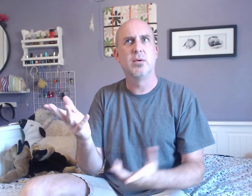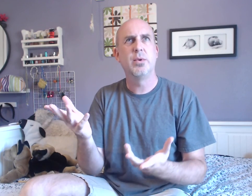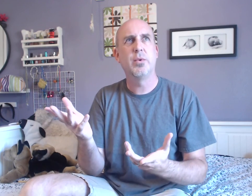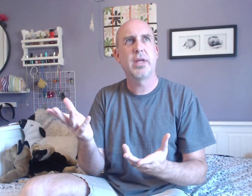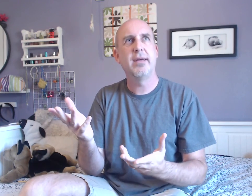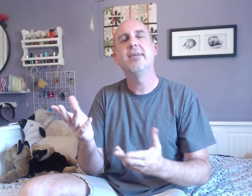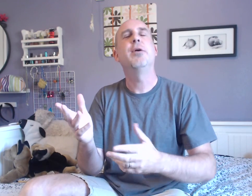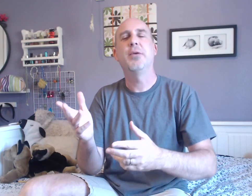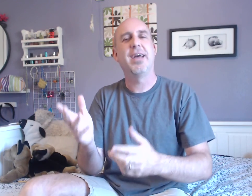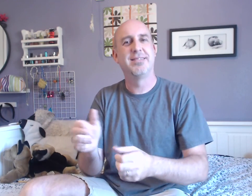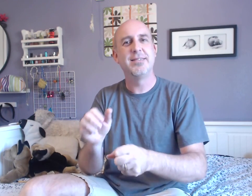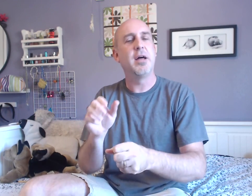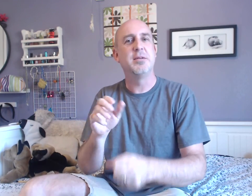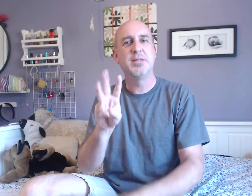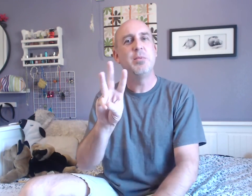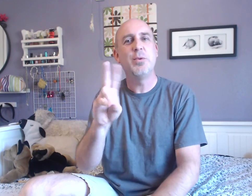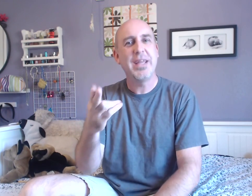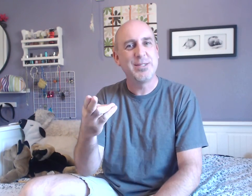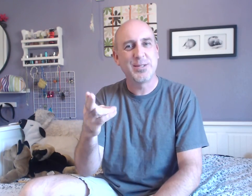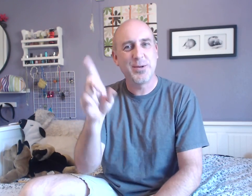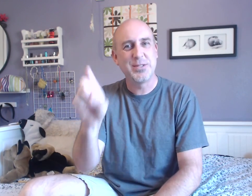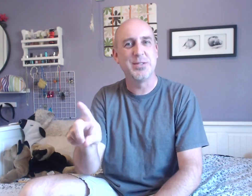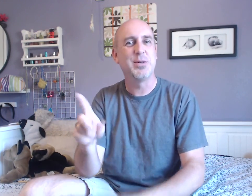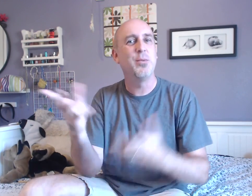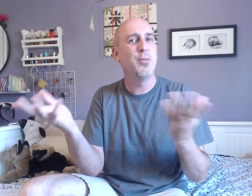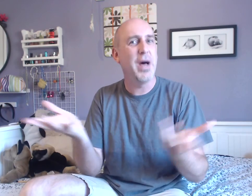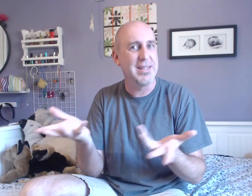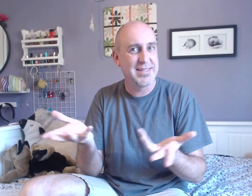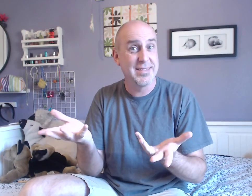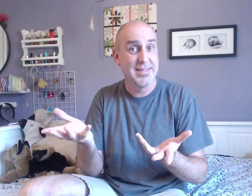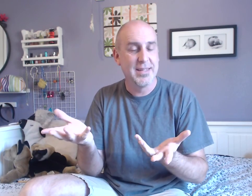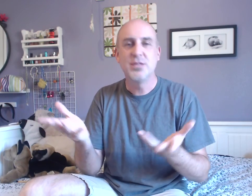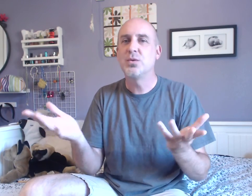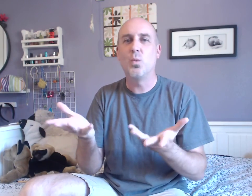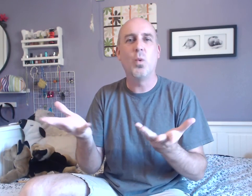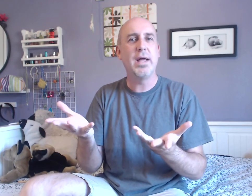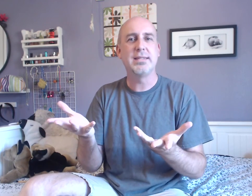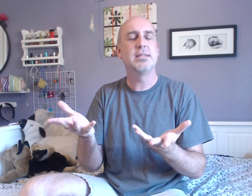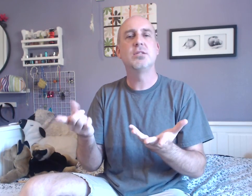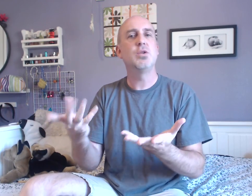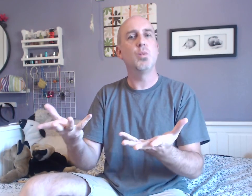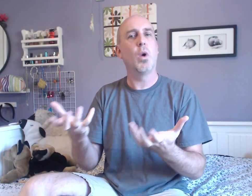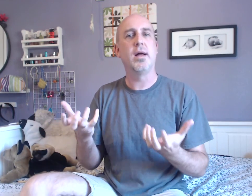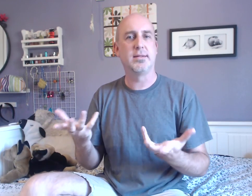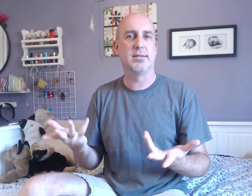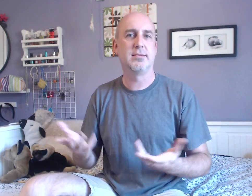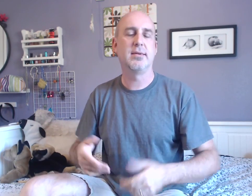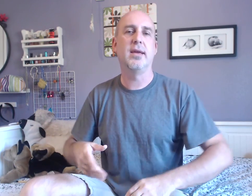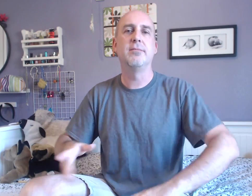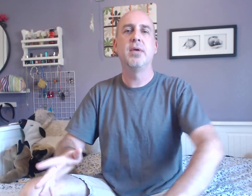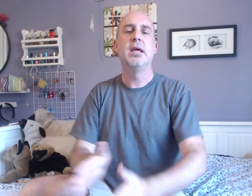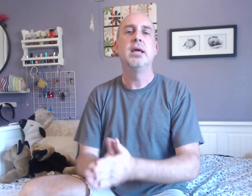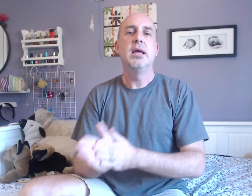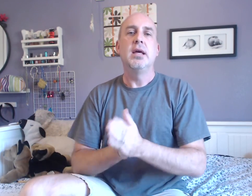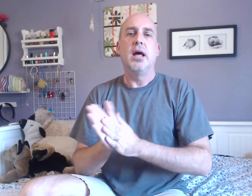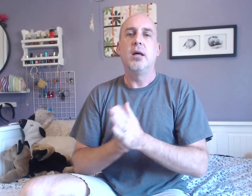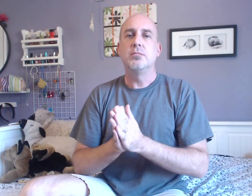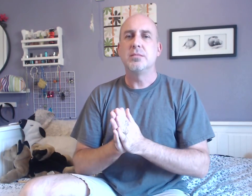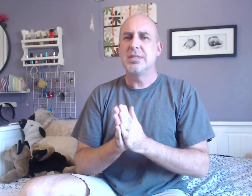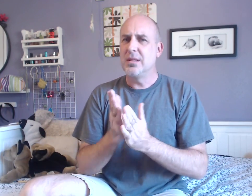we working on? Oh yeah, WH question, so what? So what do you want? Okay. Something